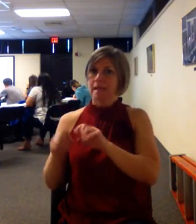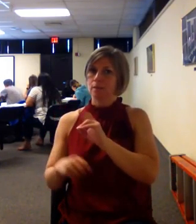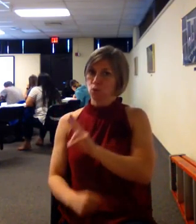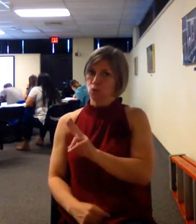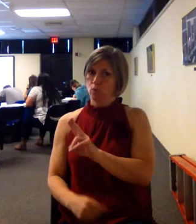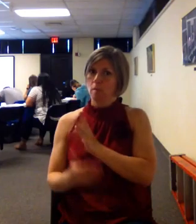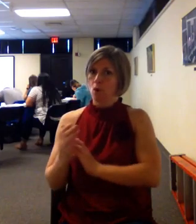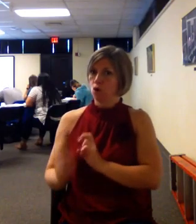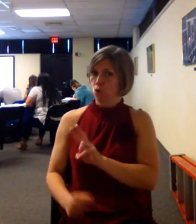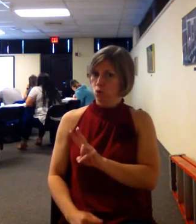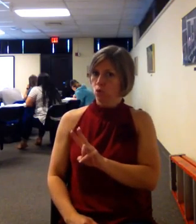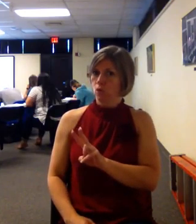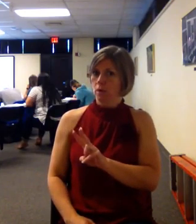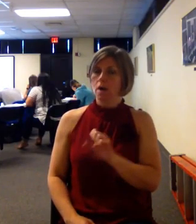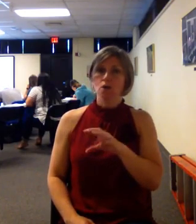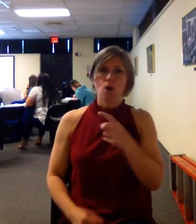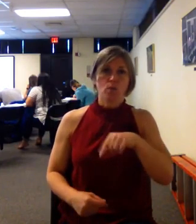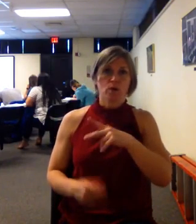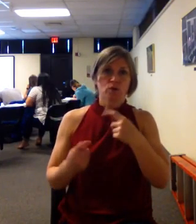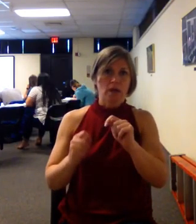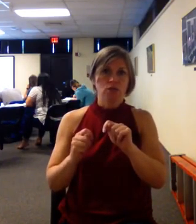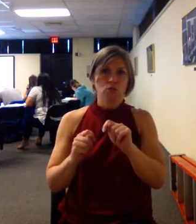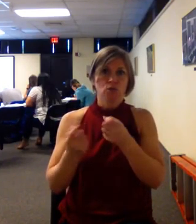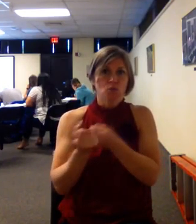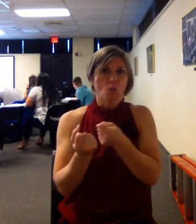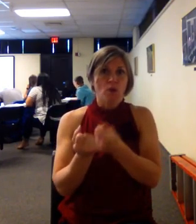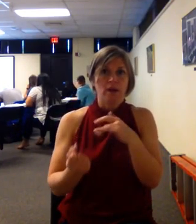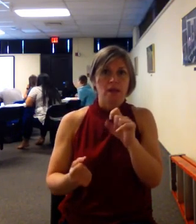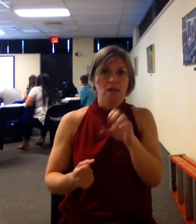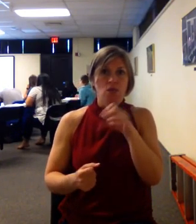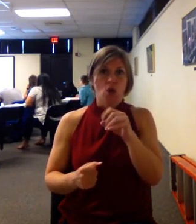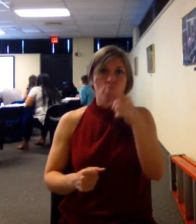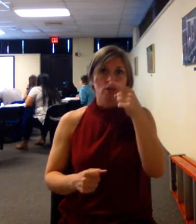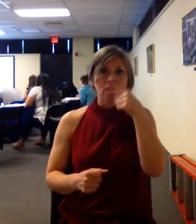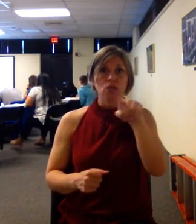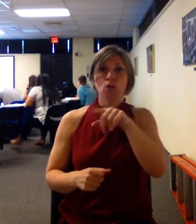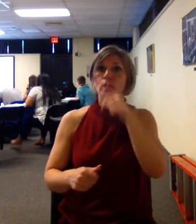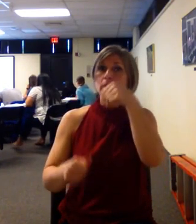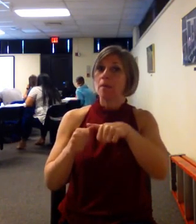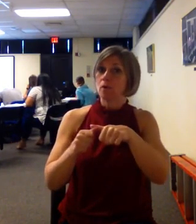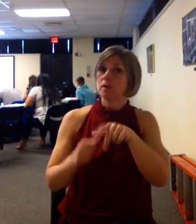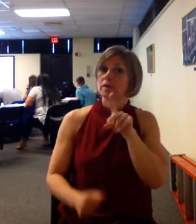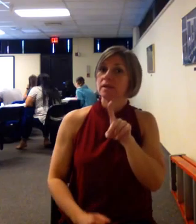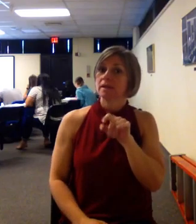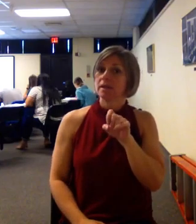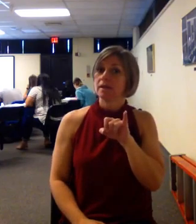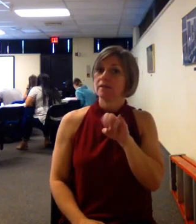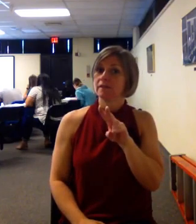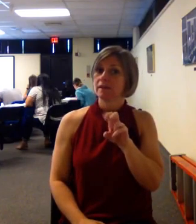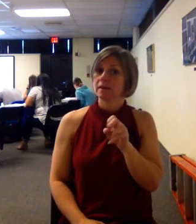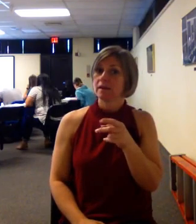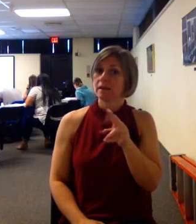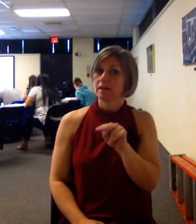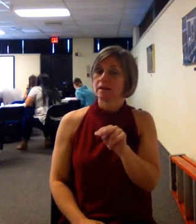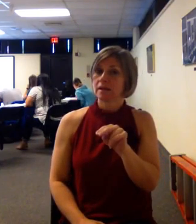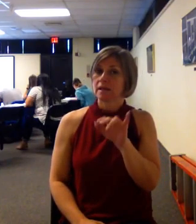part 2. So we're just trying to reinforce that so that you guys remember the dividend yield and capital gain. I probably won't, I haven't